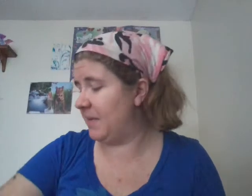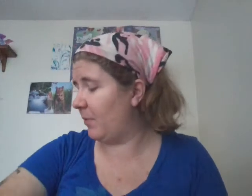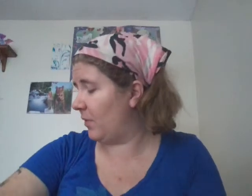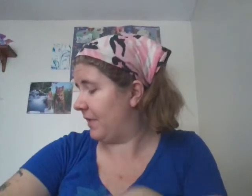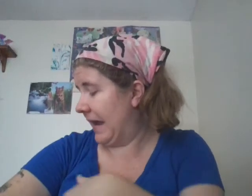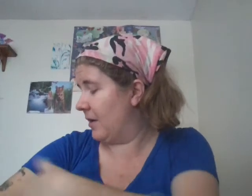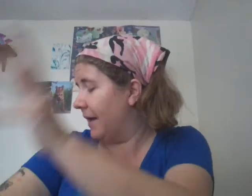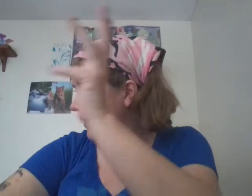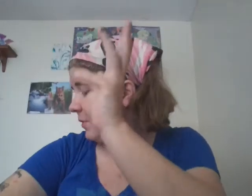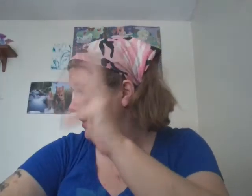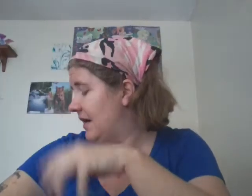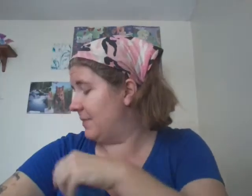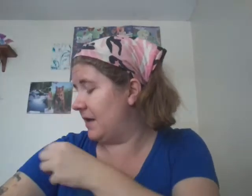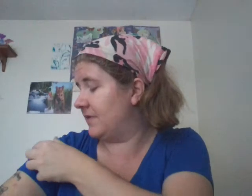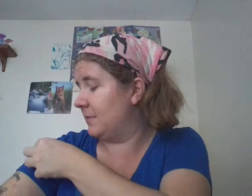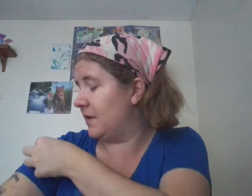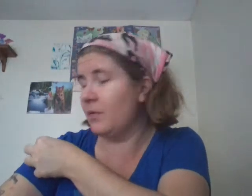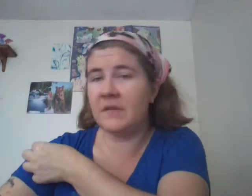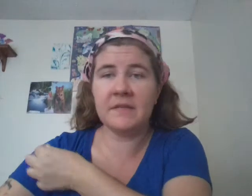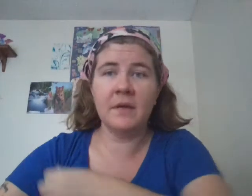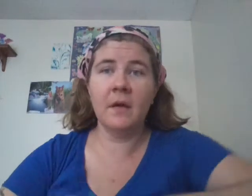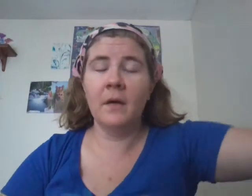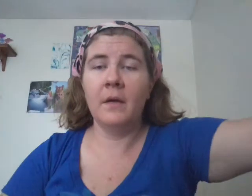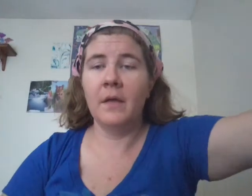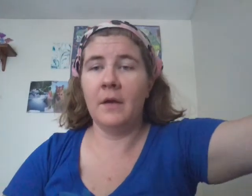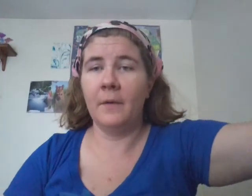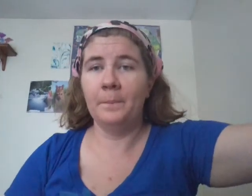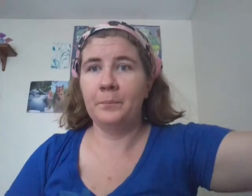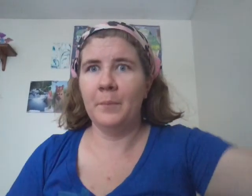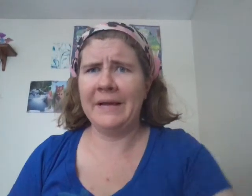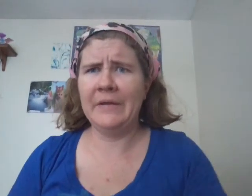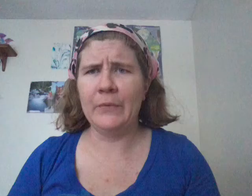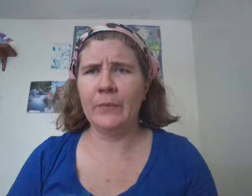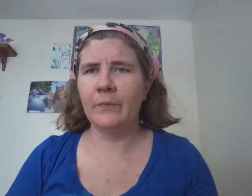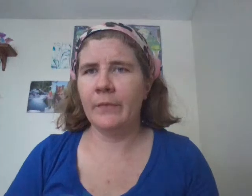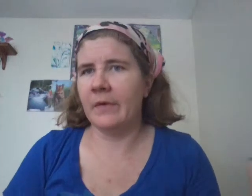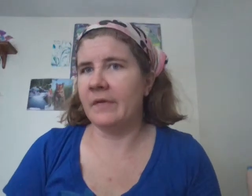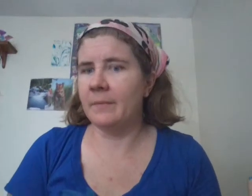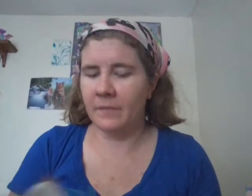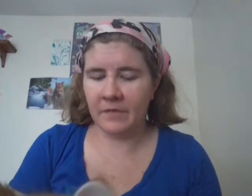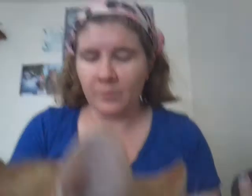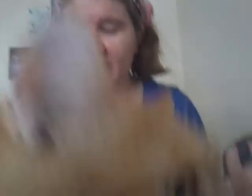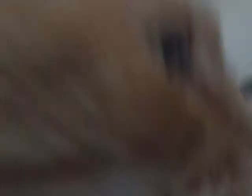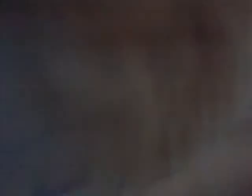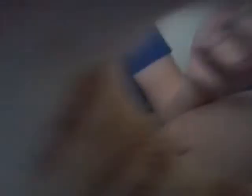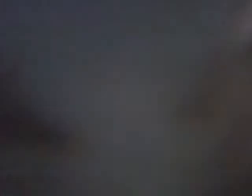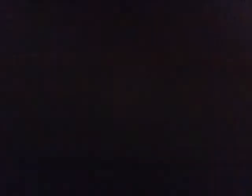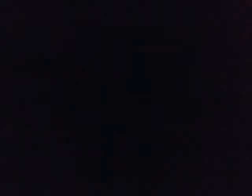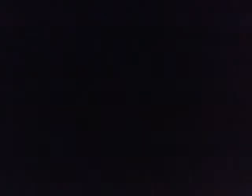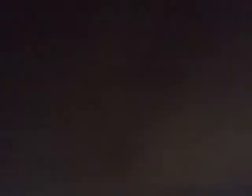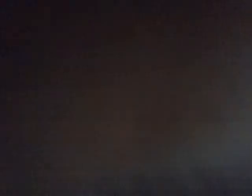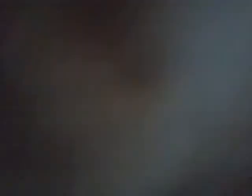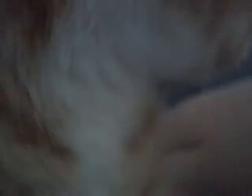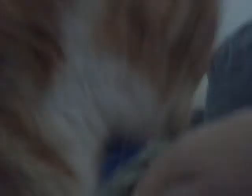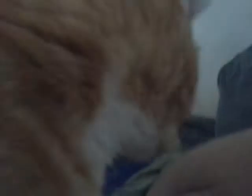I see people with hair hanging off them all the time. They don't seem to notice, you know, but I do because I'm super sensitive. Damn